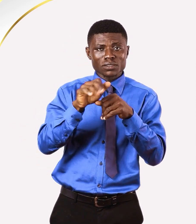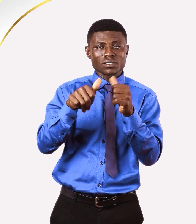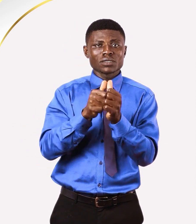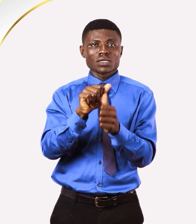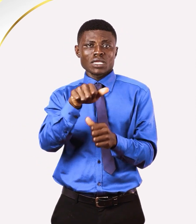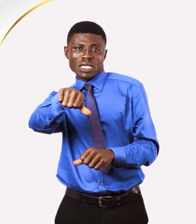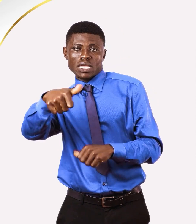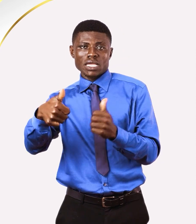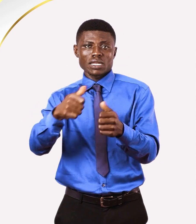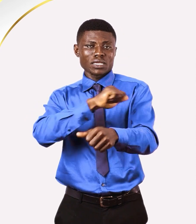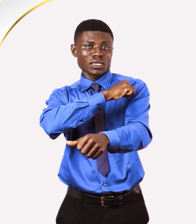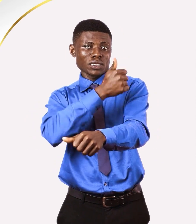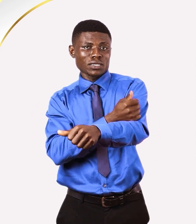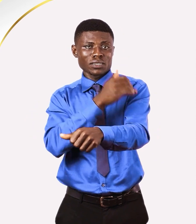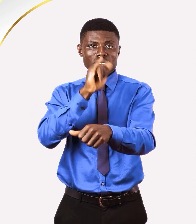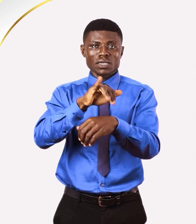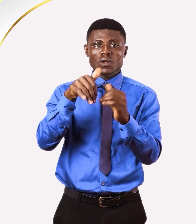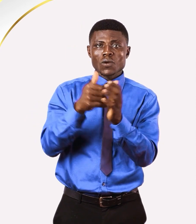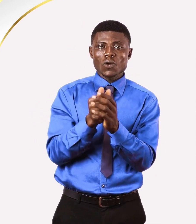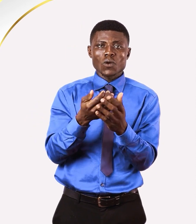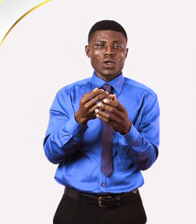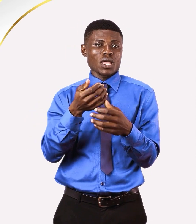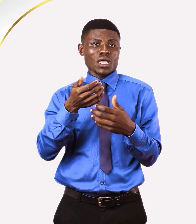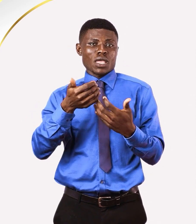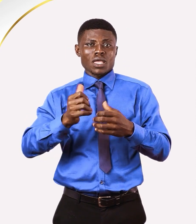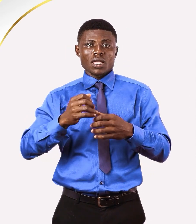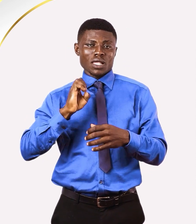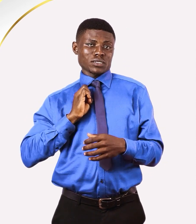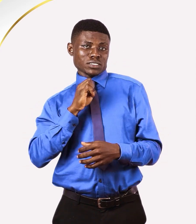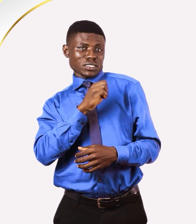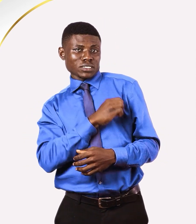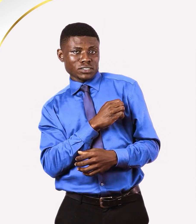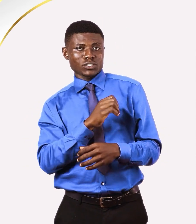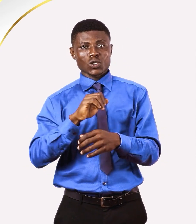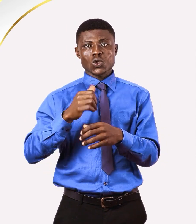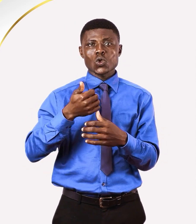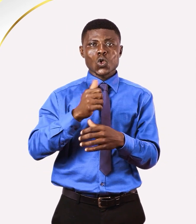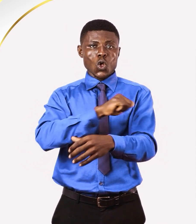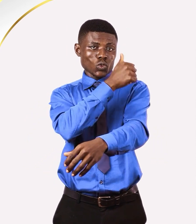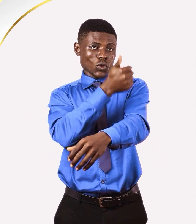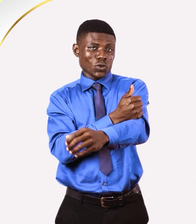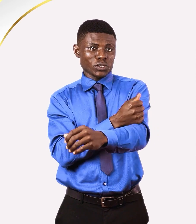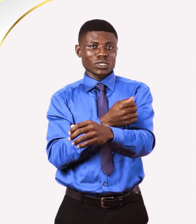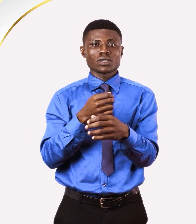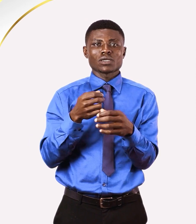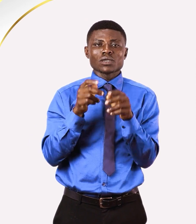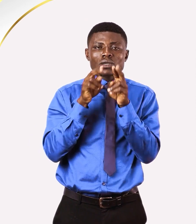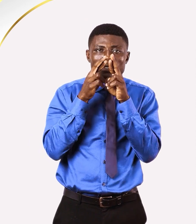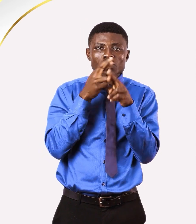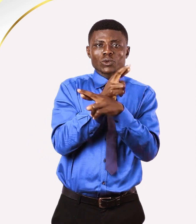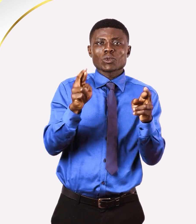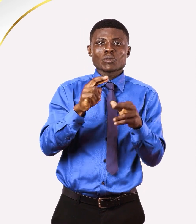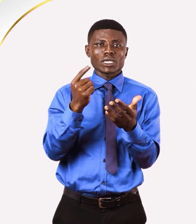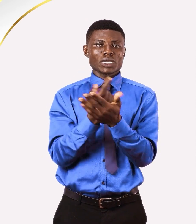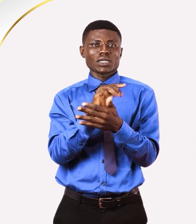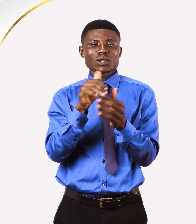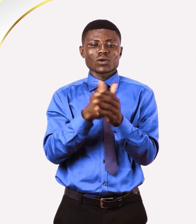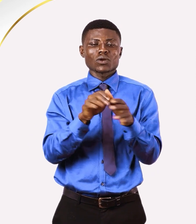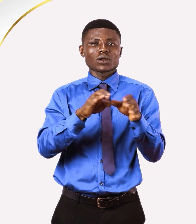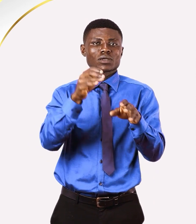Government. Definition. Any authority by which the executive authority of the Republic of Ghana is